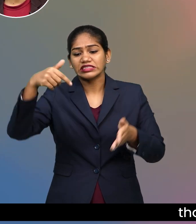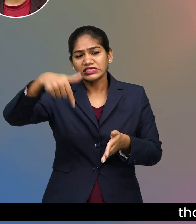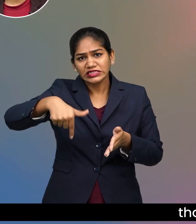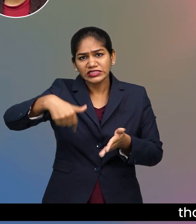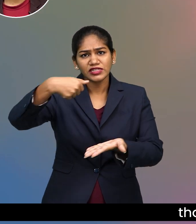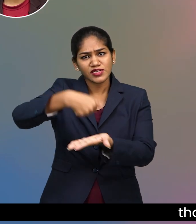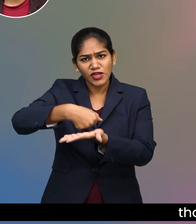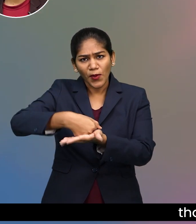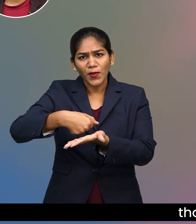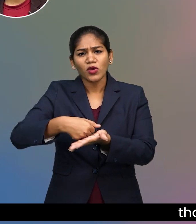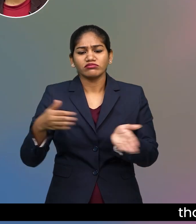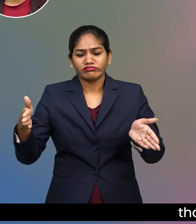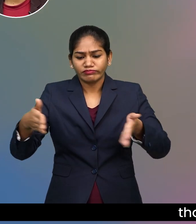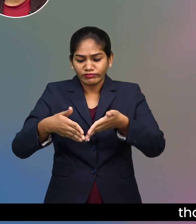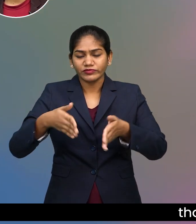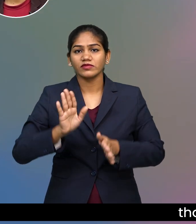bottom.